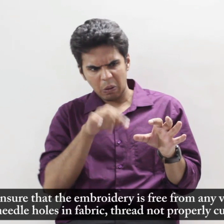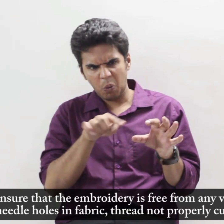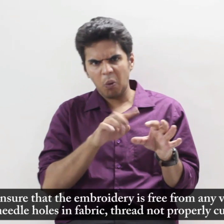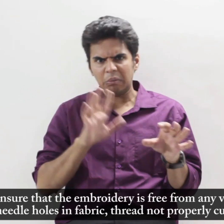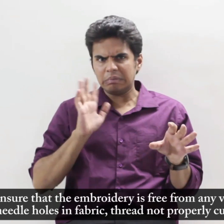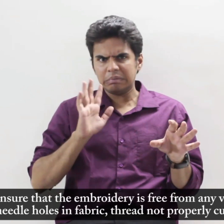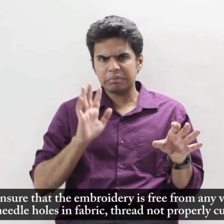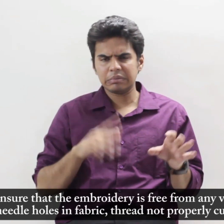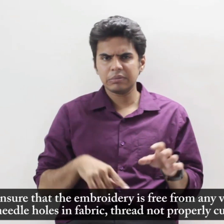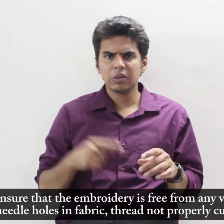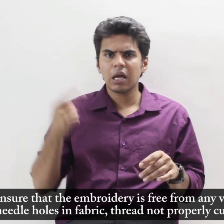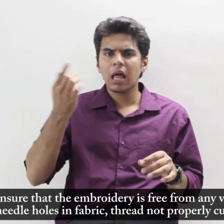properly cut, etc.